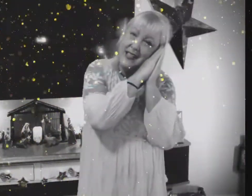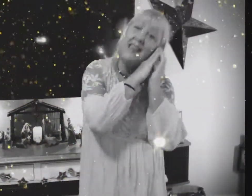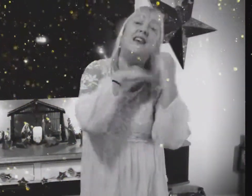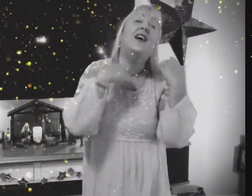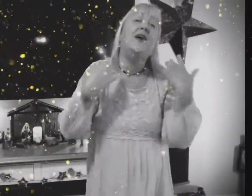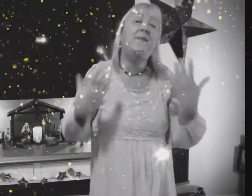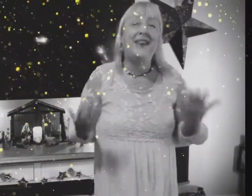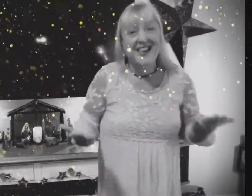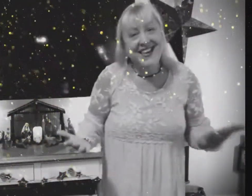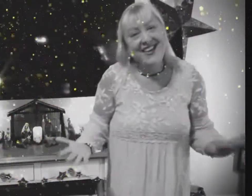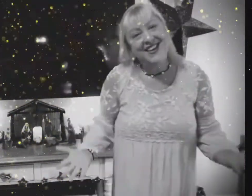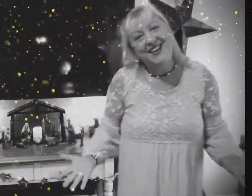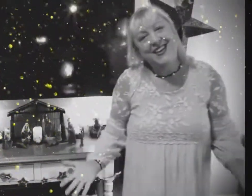Christmas, he's for eternity. Peace